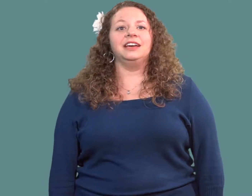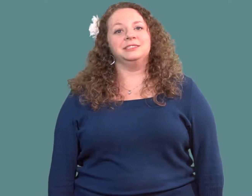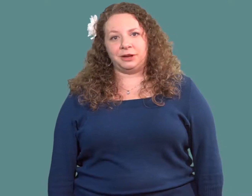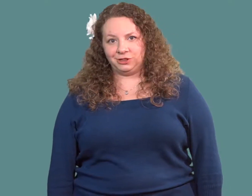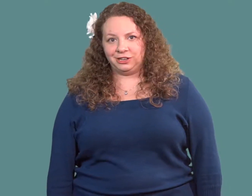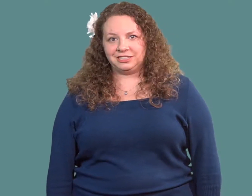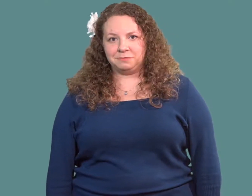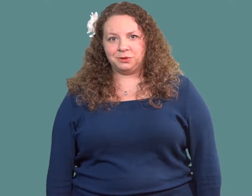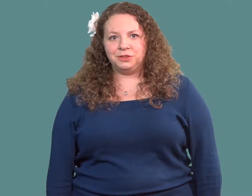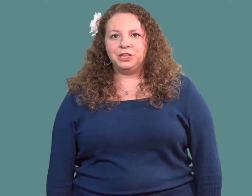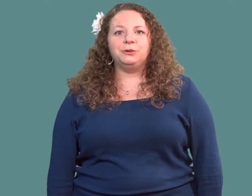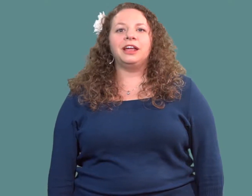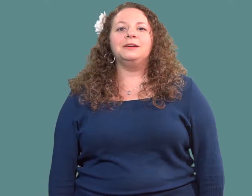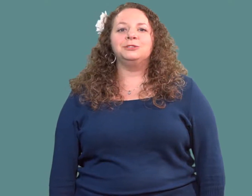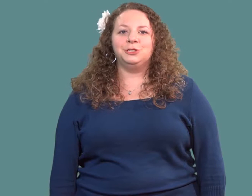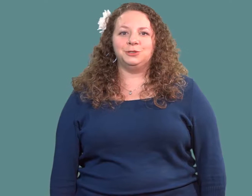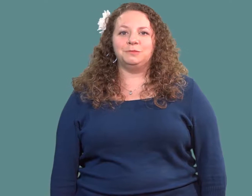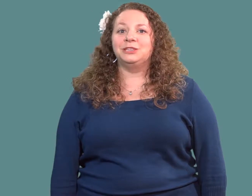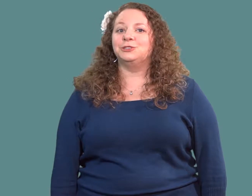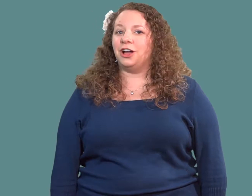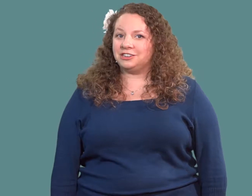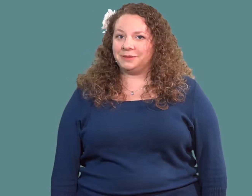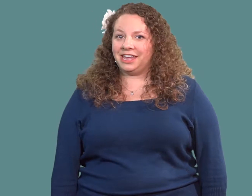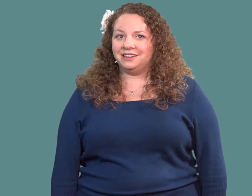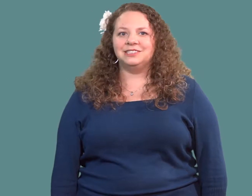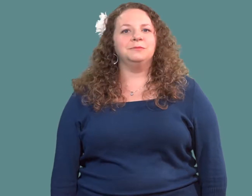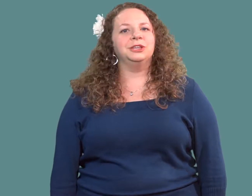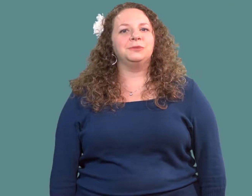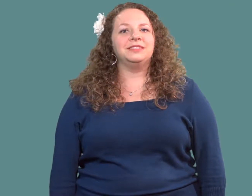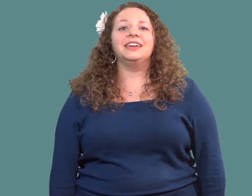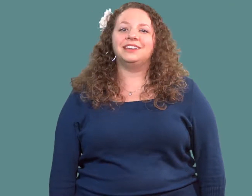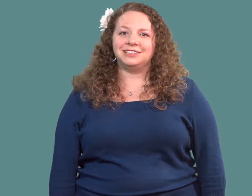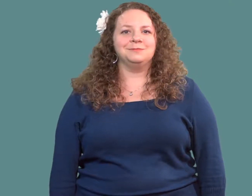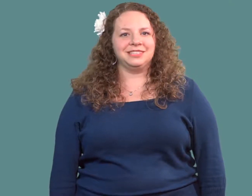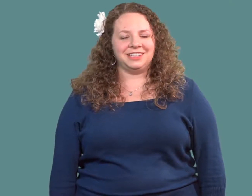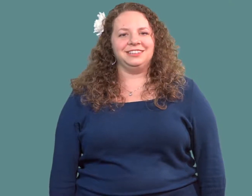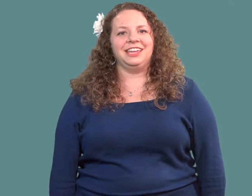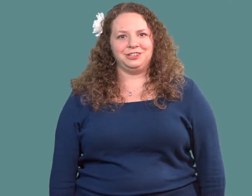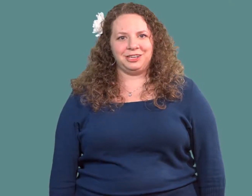as in my earlier example, you are able to do so because your non-dominant hand is familiar with and accustomed to signing the hand